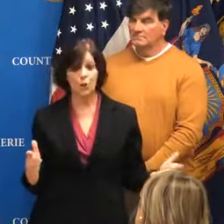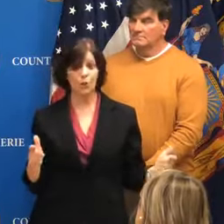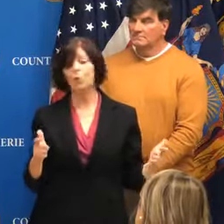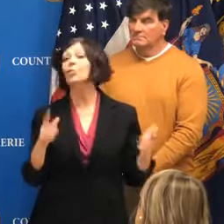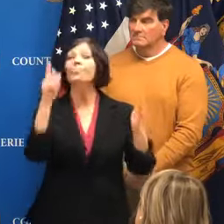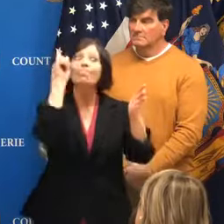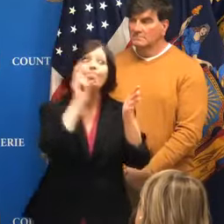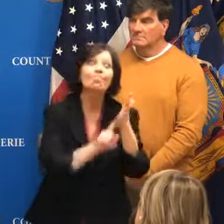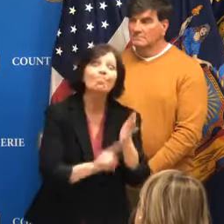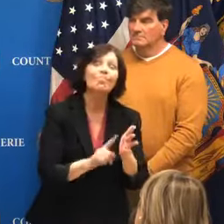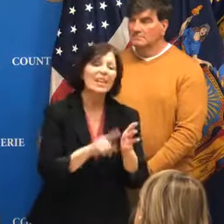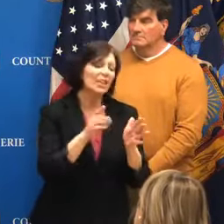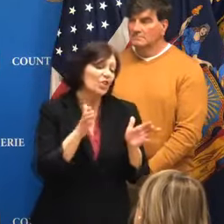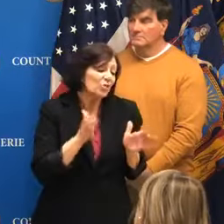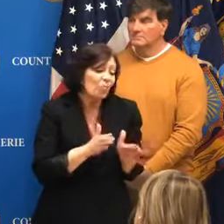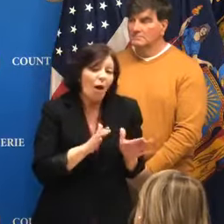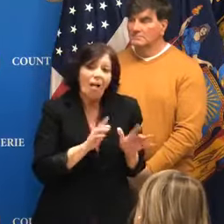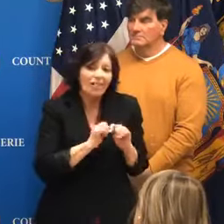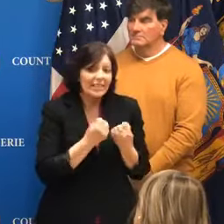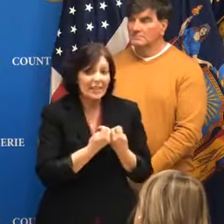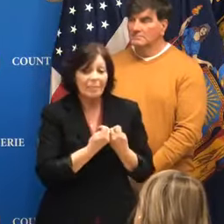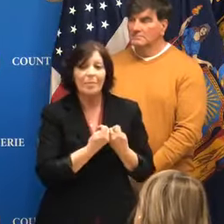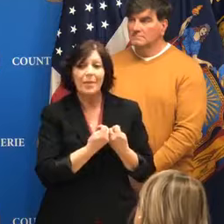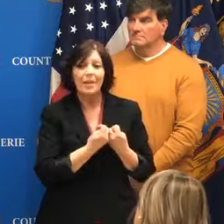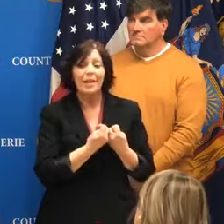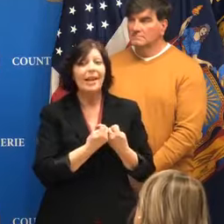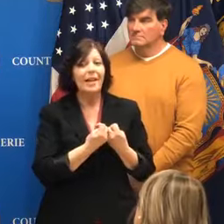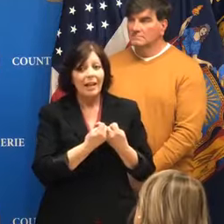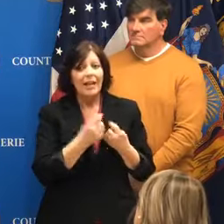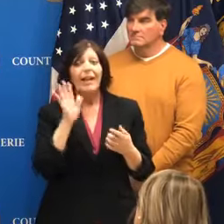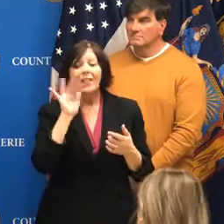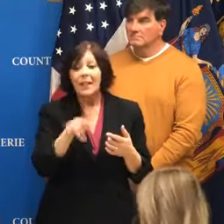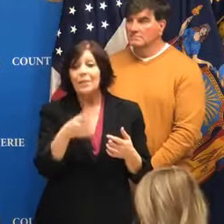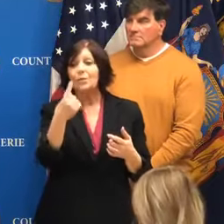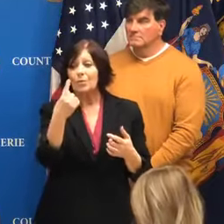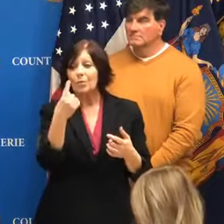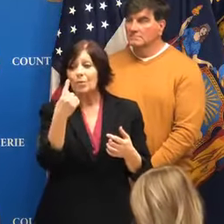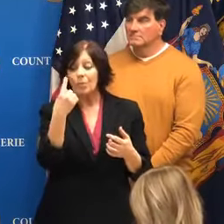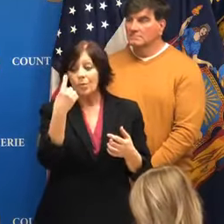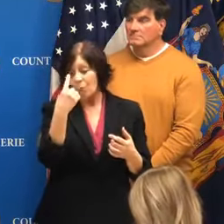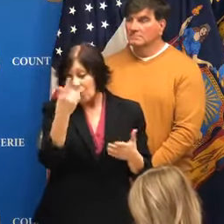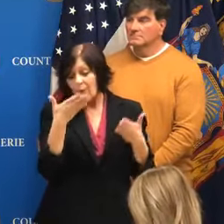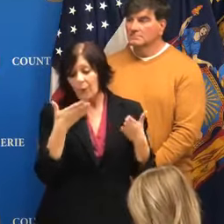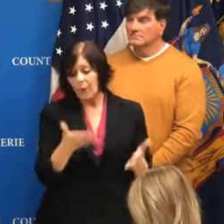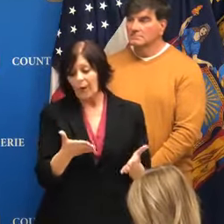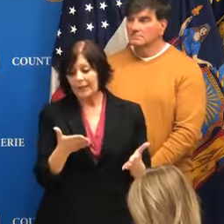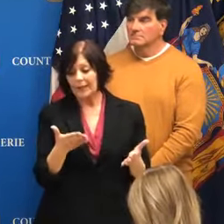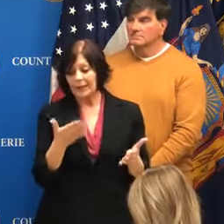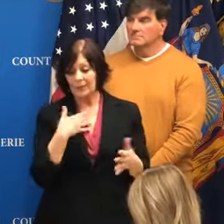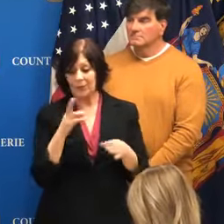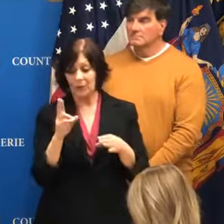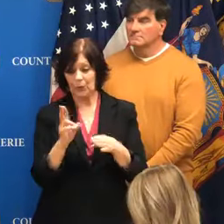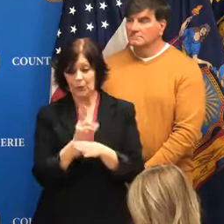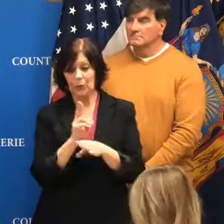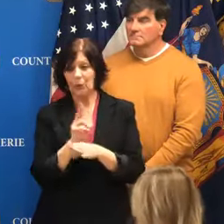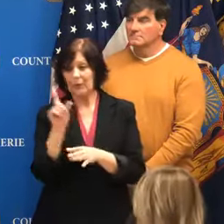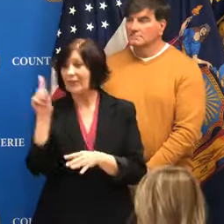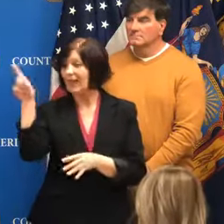small epidemiology office, and so that is one of the ways we're going to hopefully use this $5